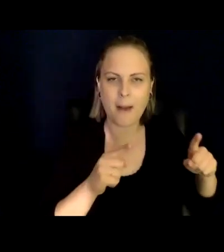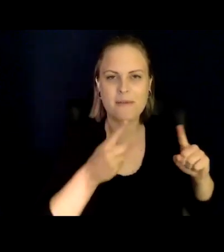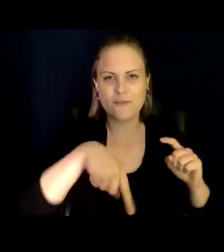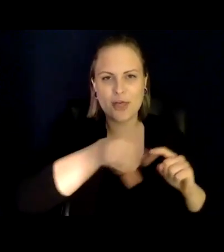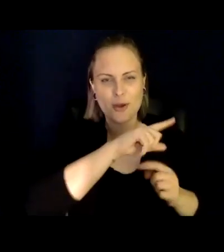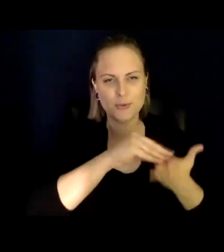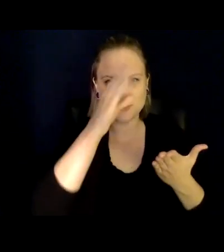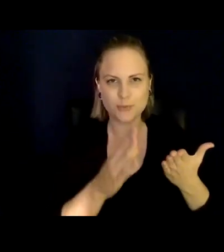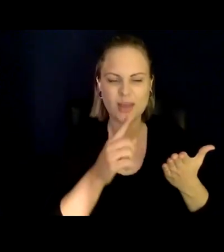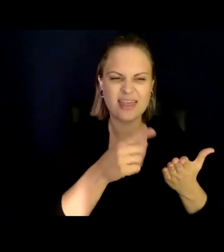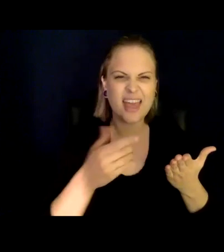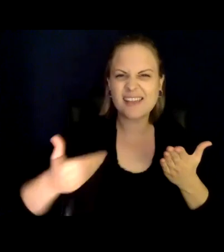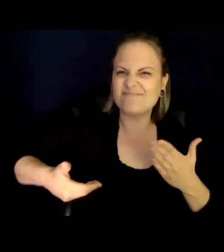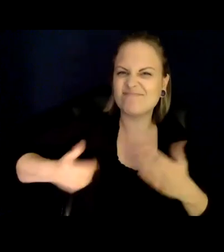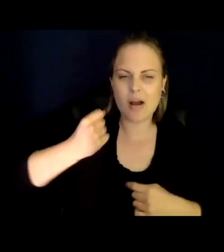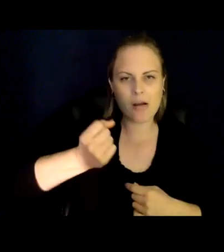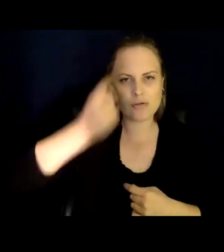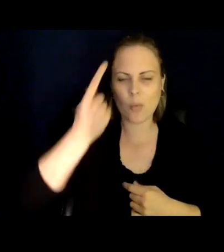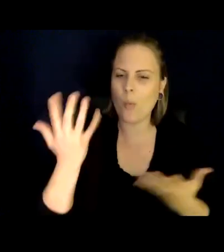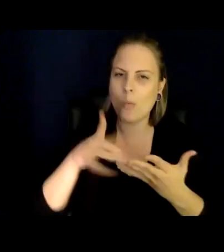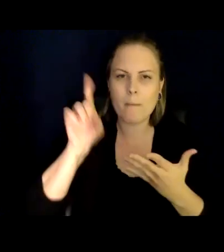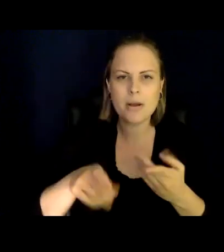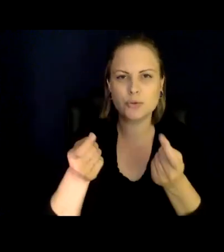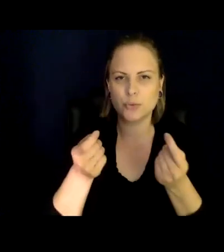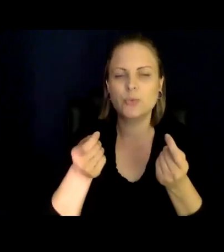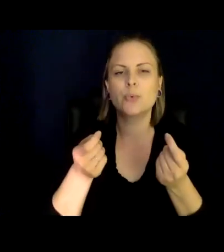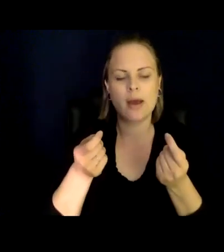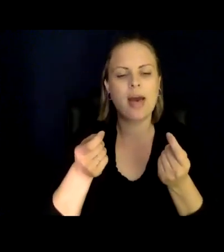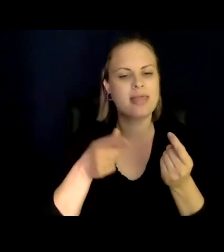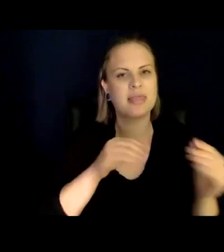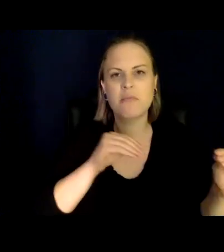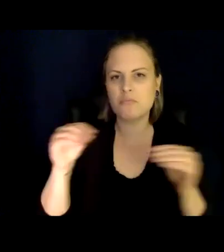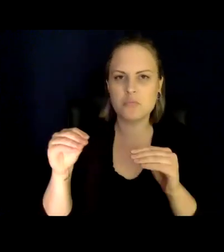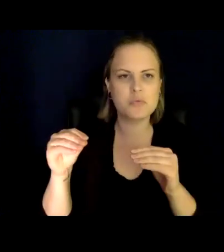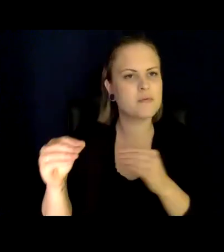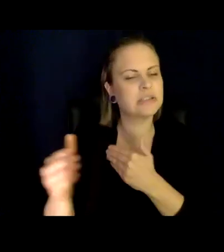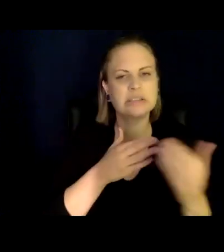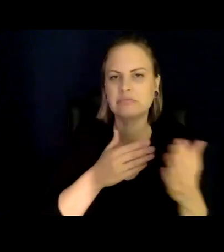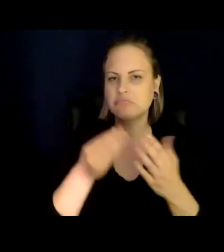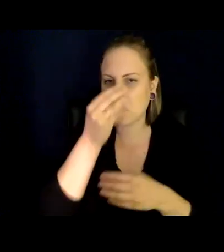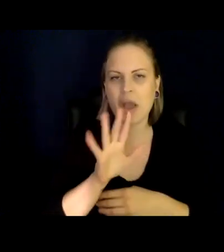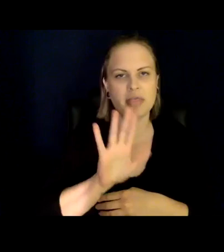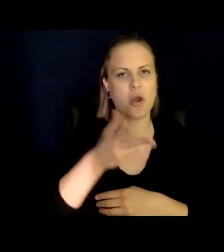understood almost instinctively what had to be done, and they moved without regard for their own comfort.